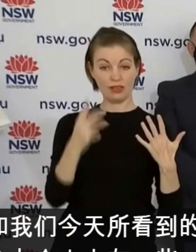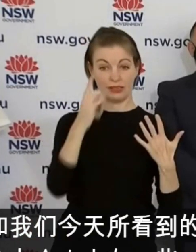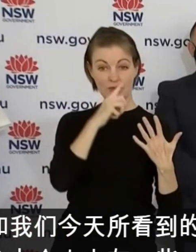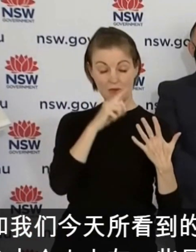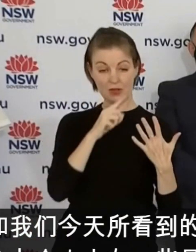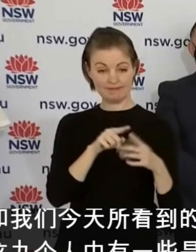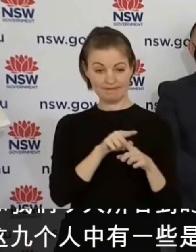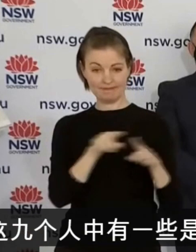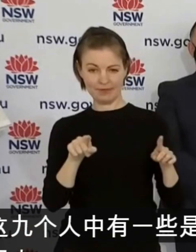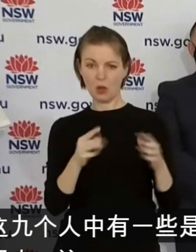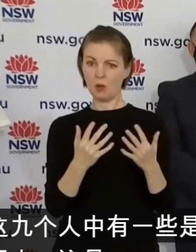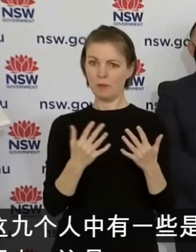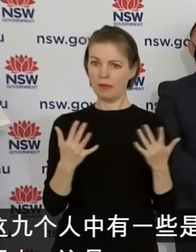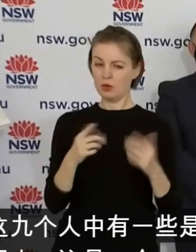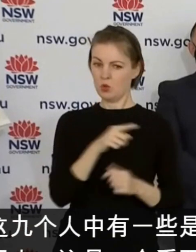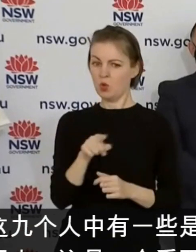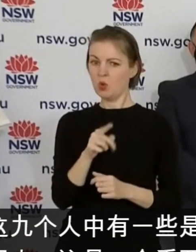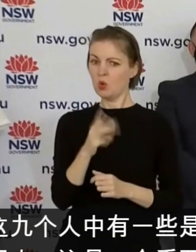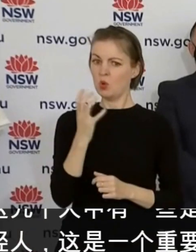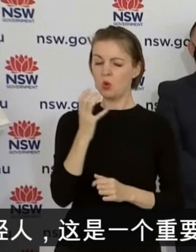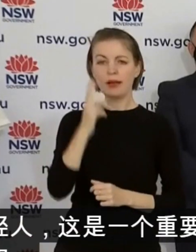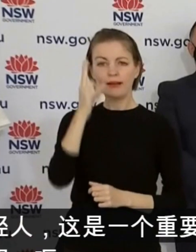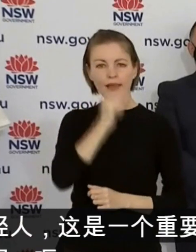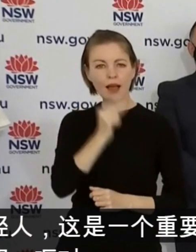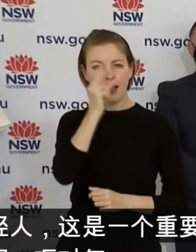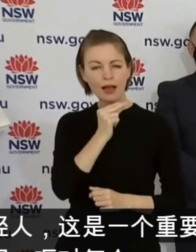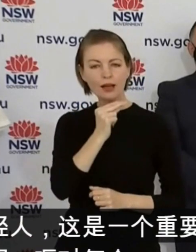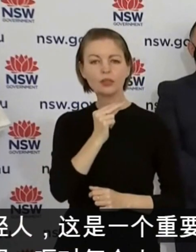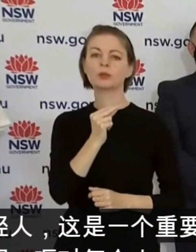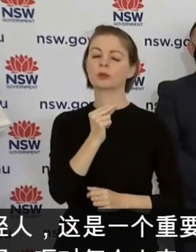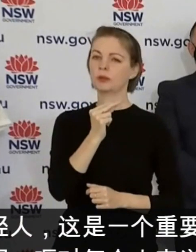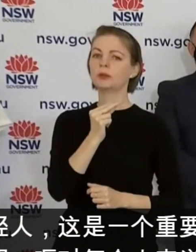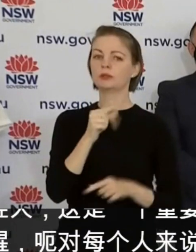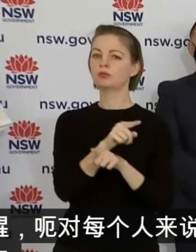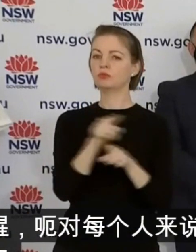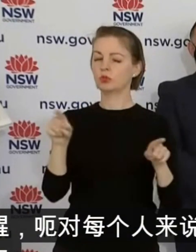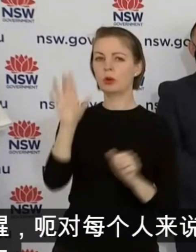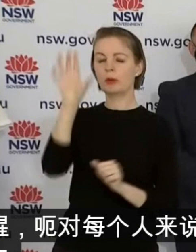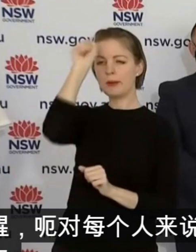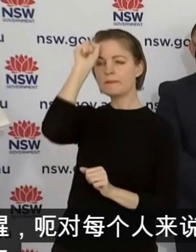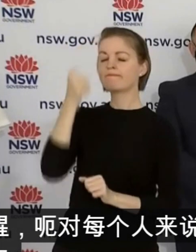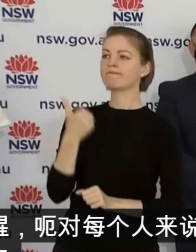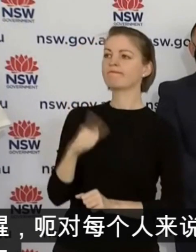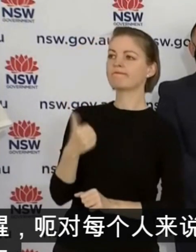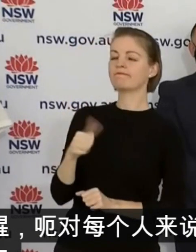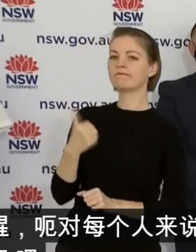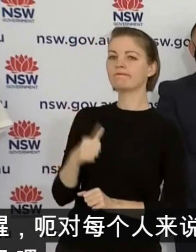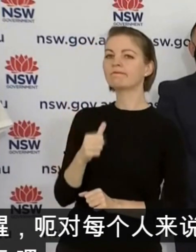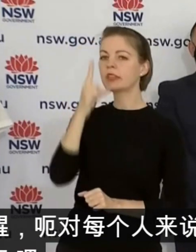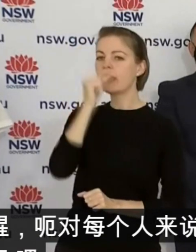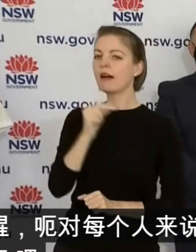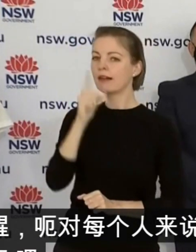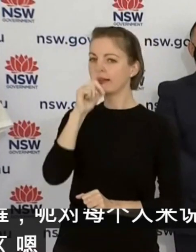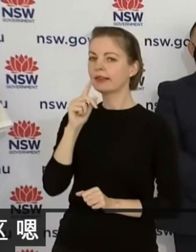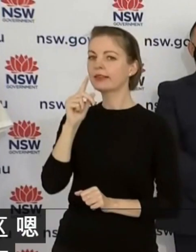individuals were younger people, and it's an important reminder for everybody in the community of the